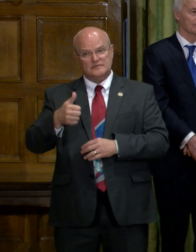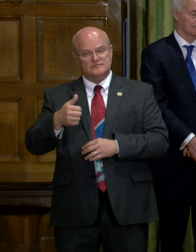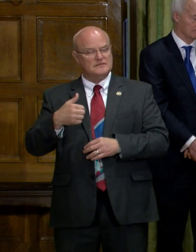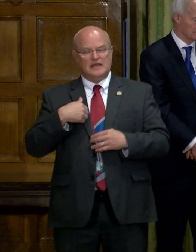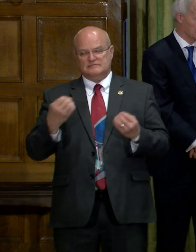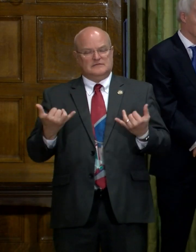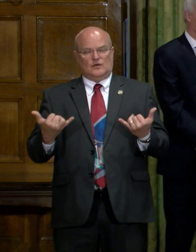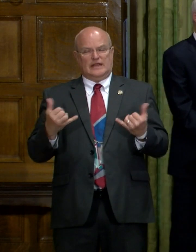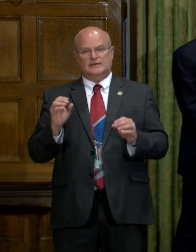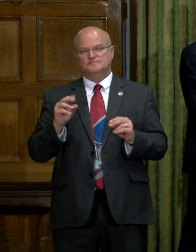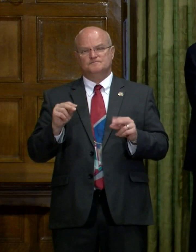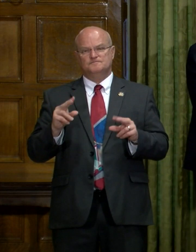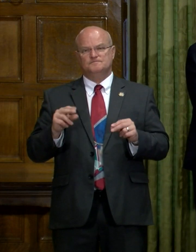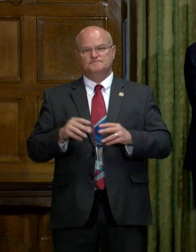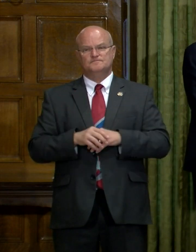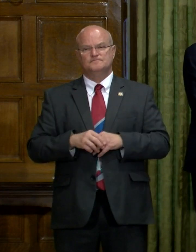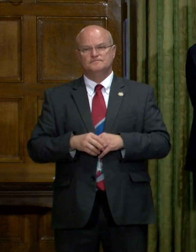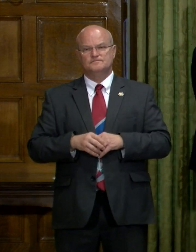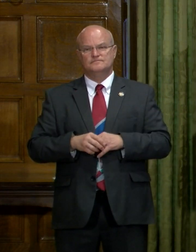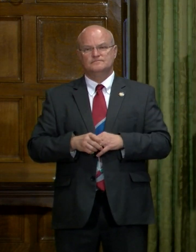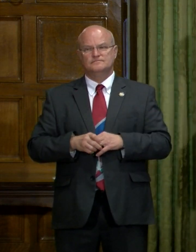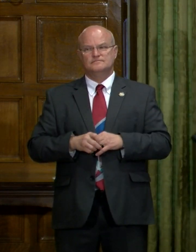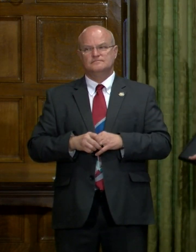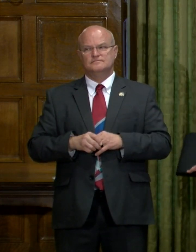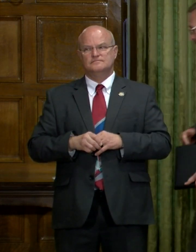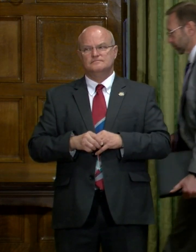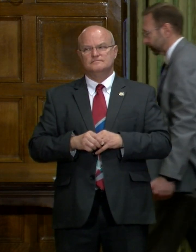But I don't have any updates at this time.